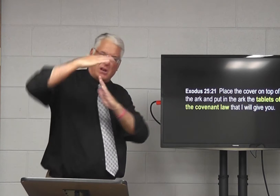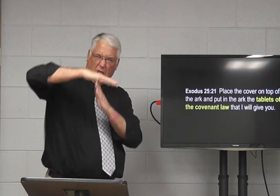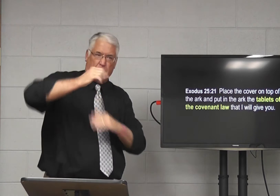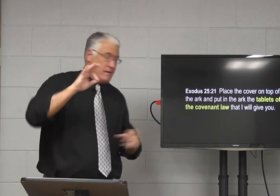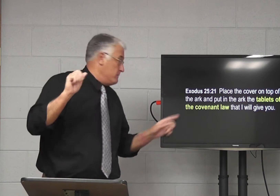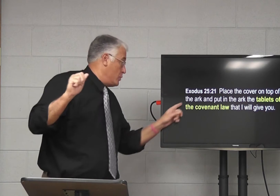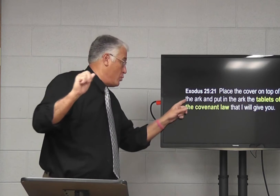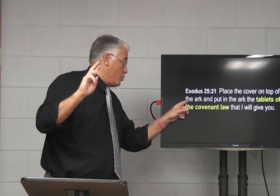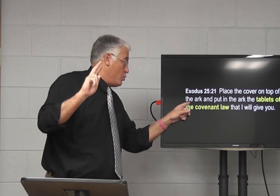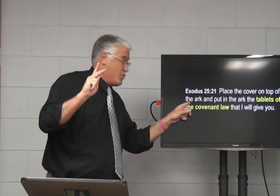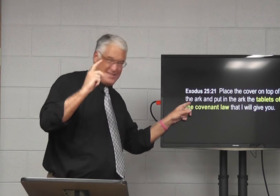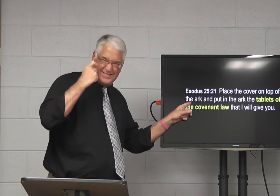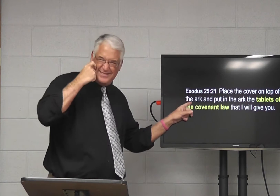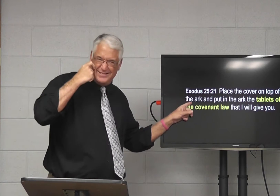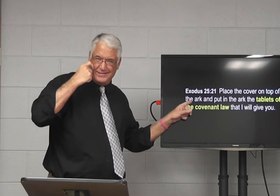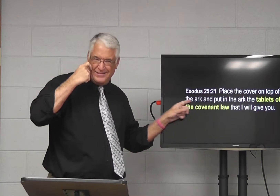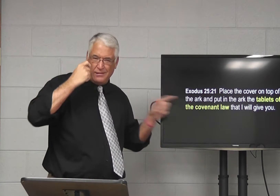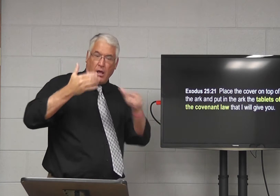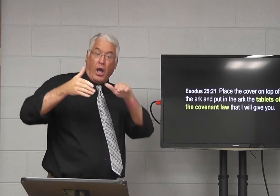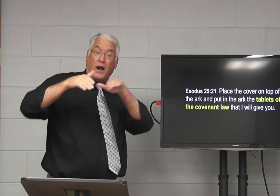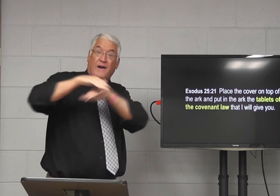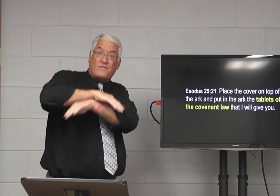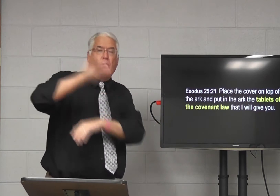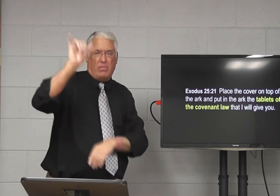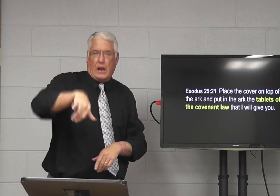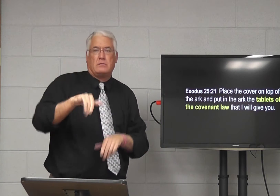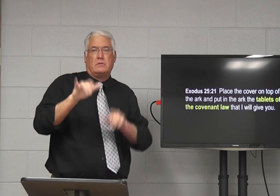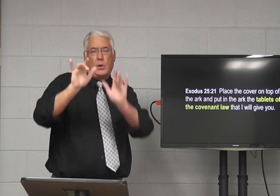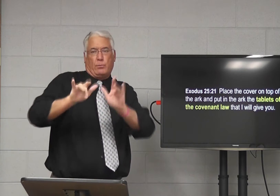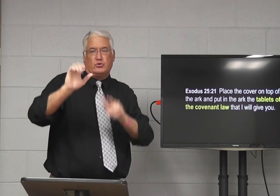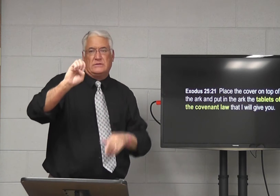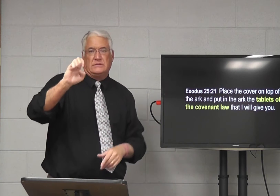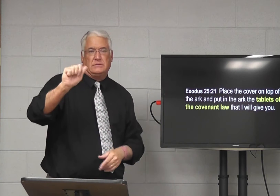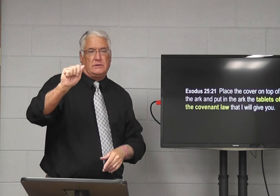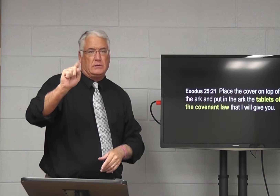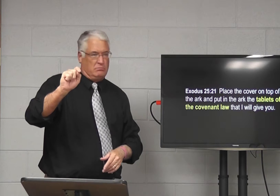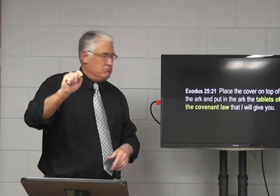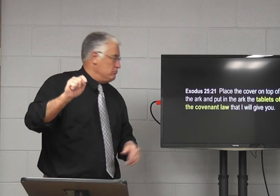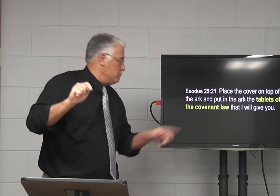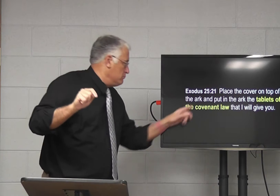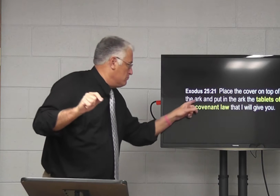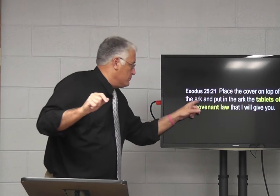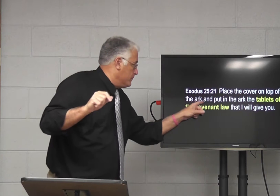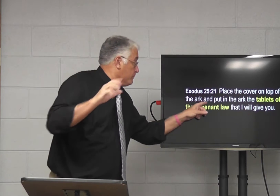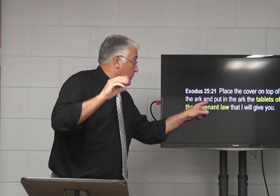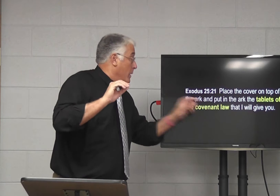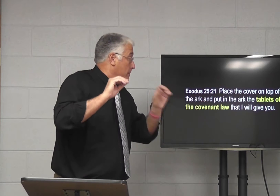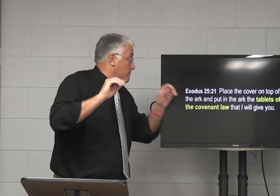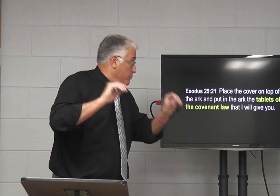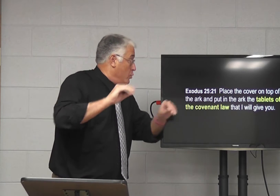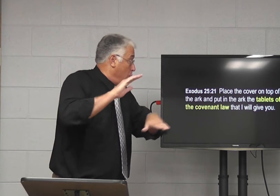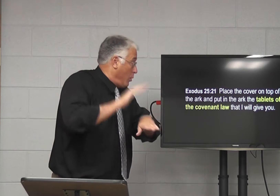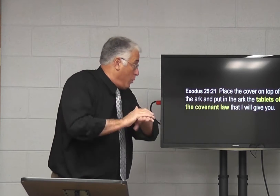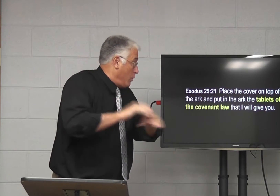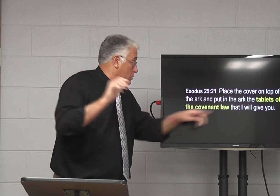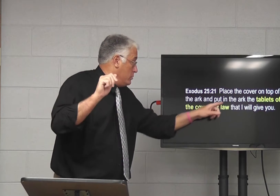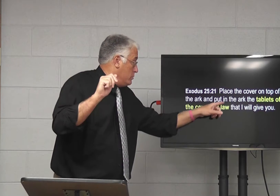ark. You know, recently we were talking about the cover. You know, that's called the mercy seat. And put in